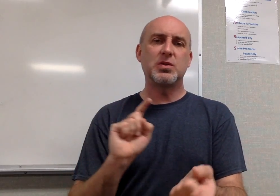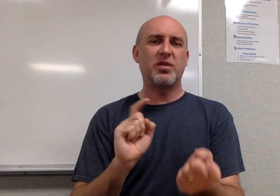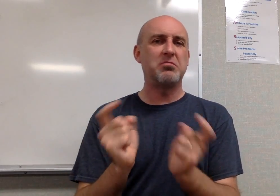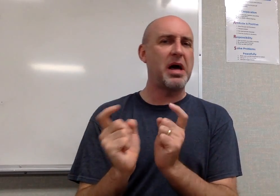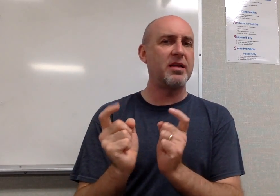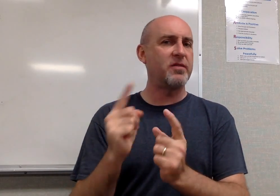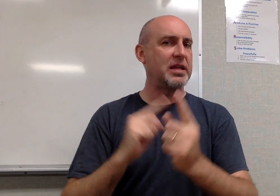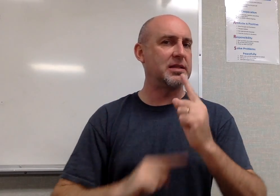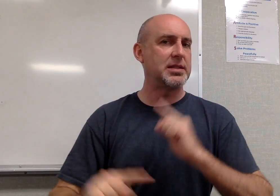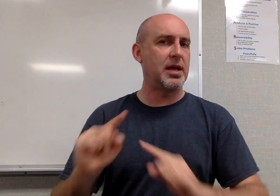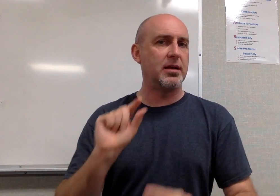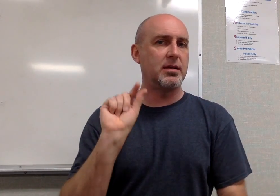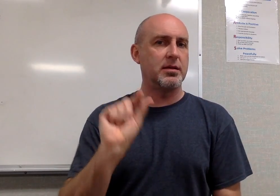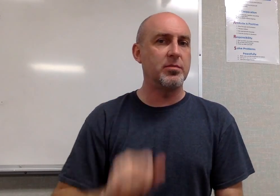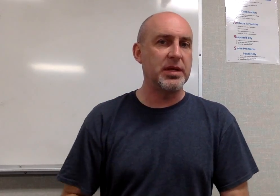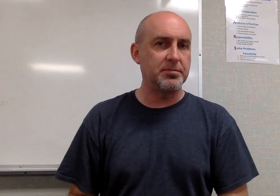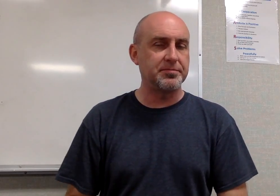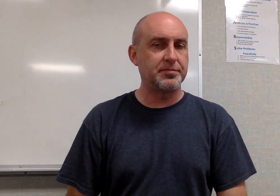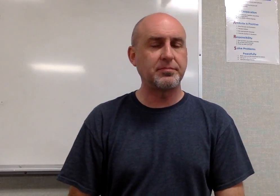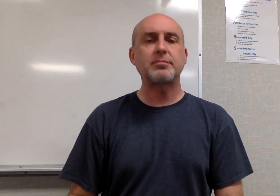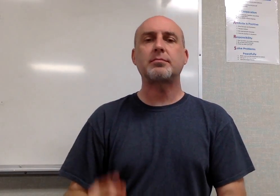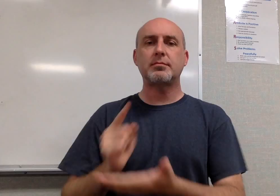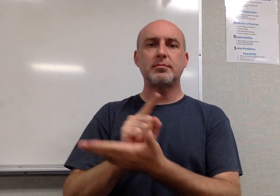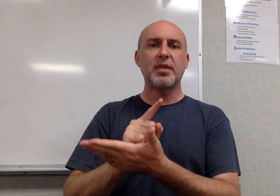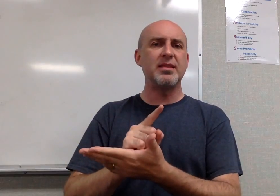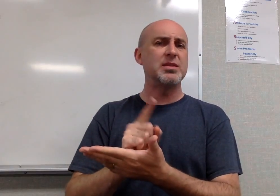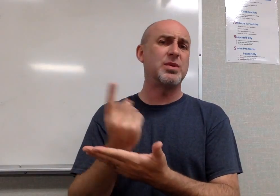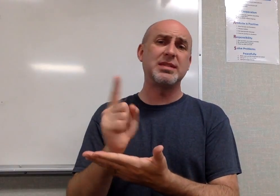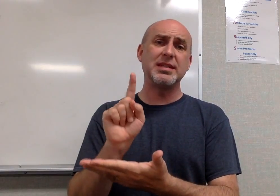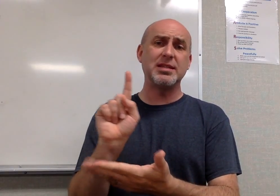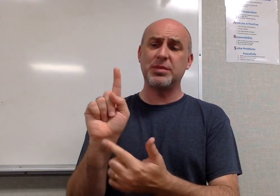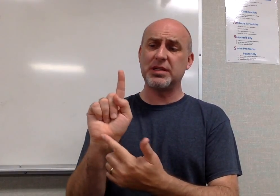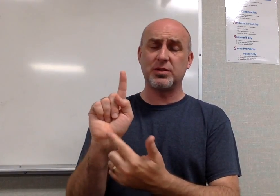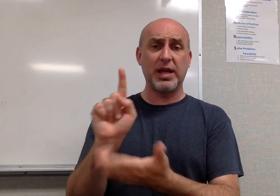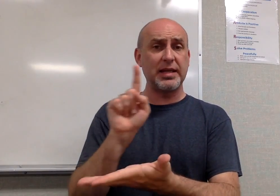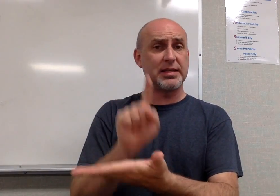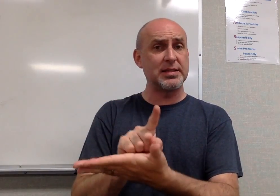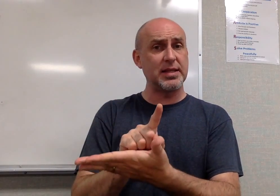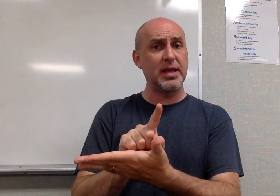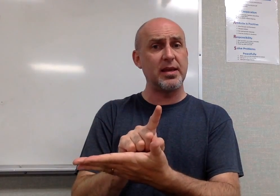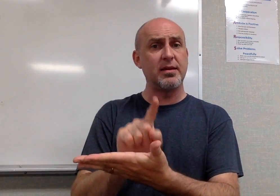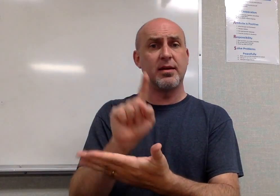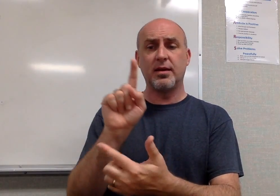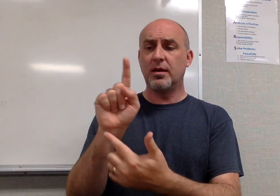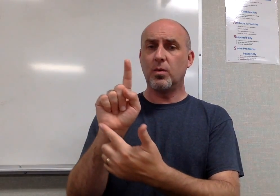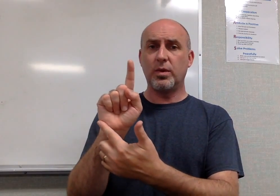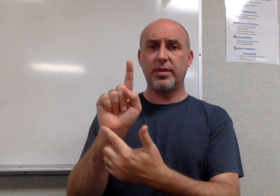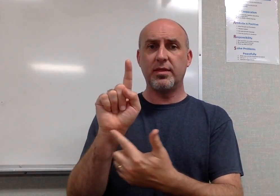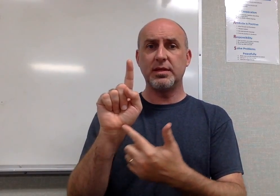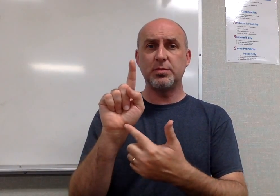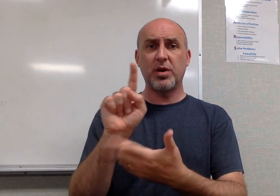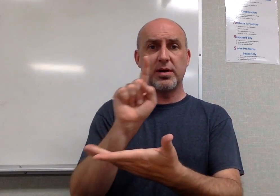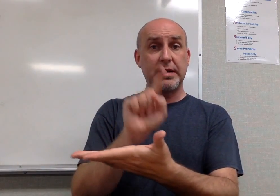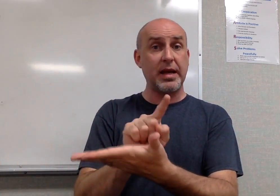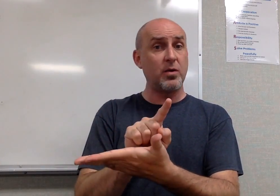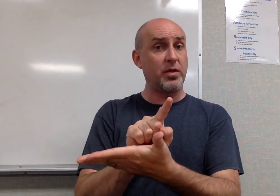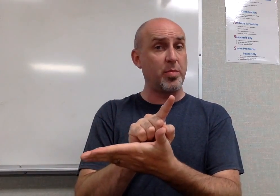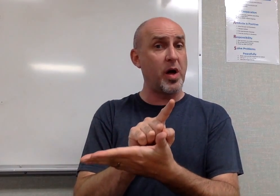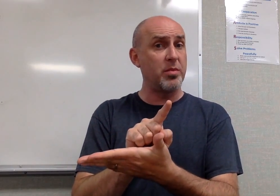I've modified the sign a little bit. This one's easy because your hand can stay with this part down on the palm of